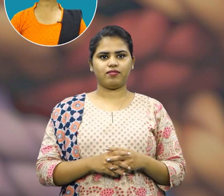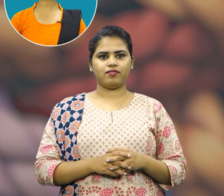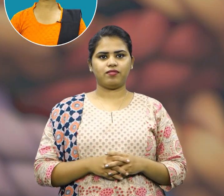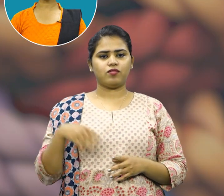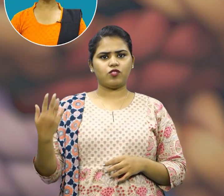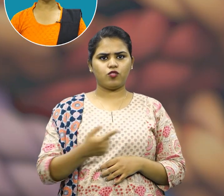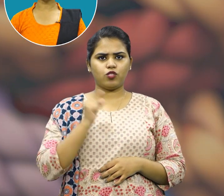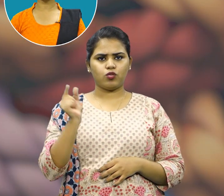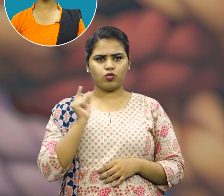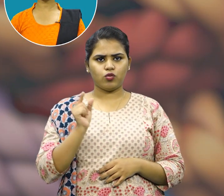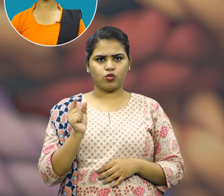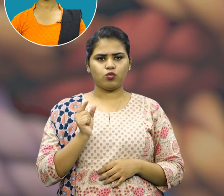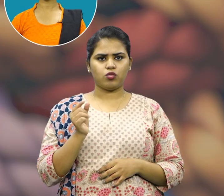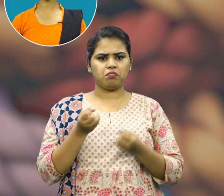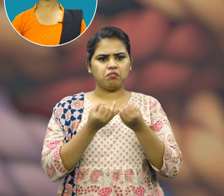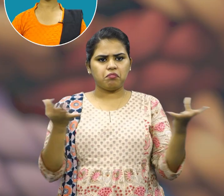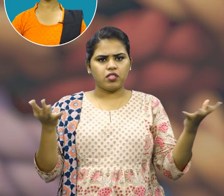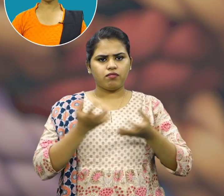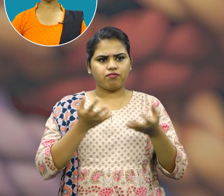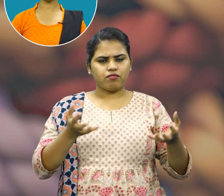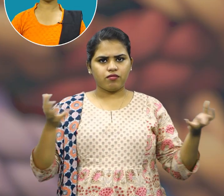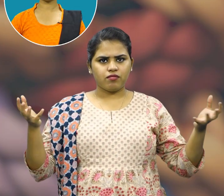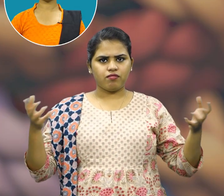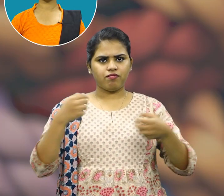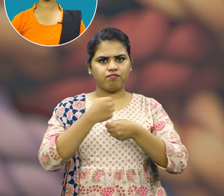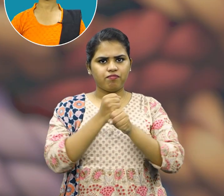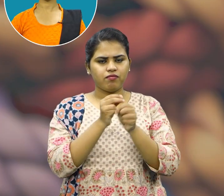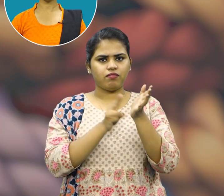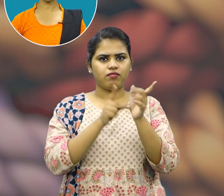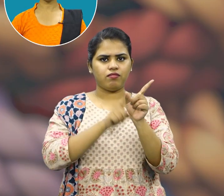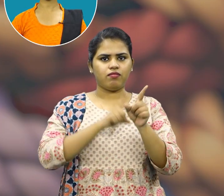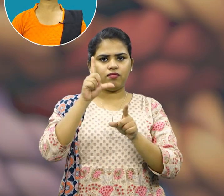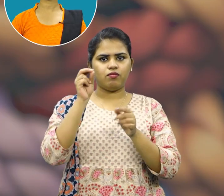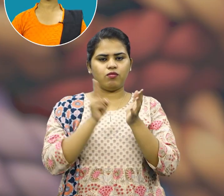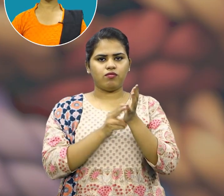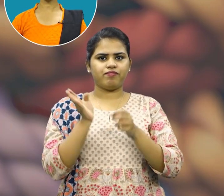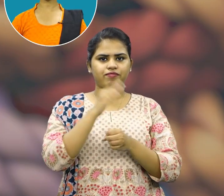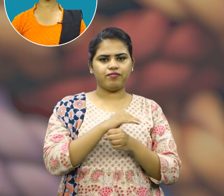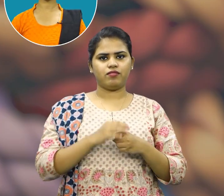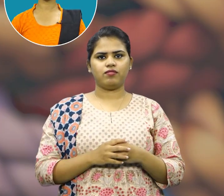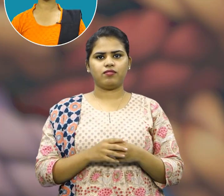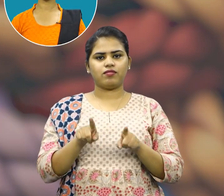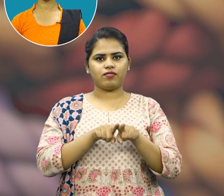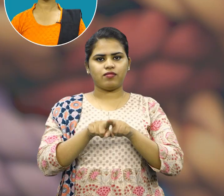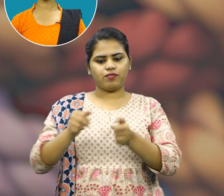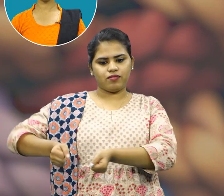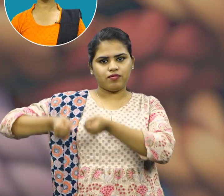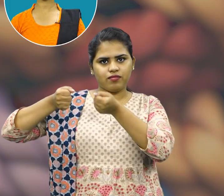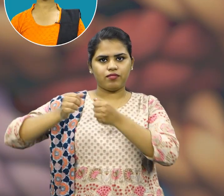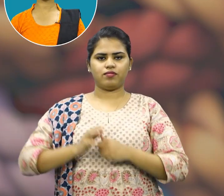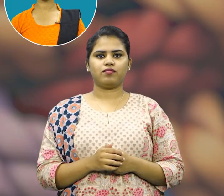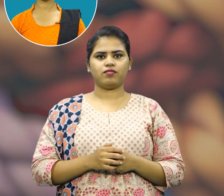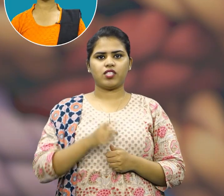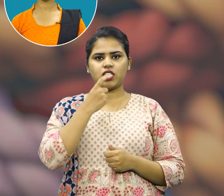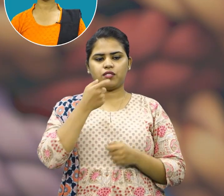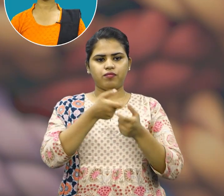We use many articles made from nylon such as socks,